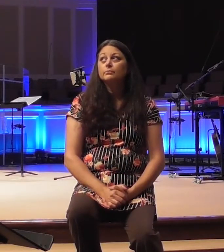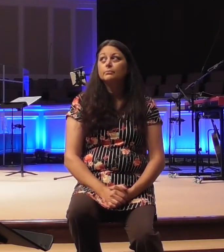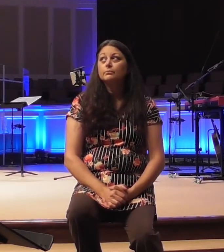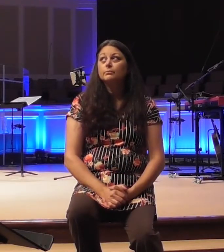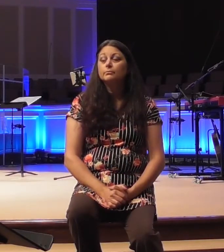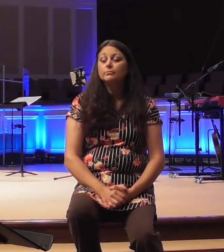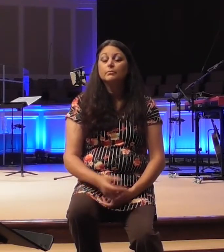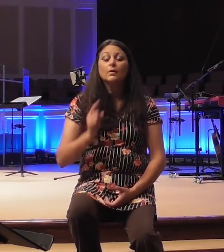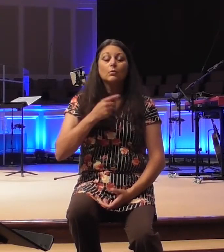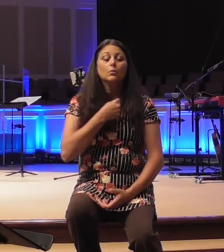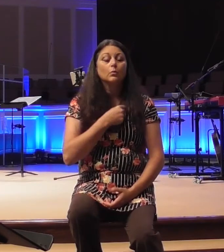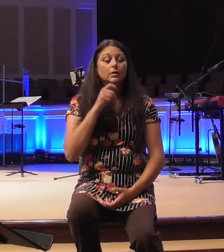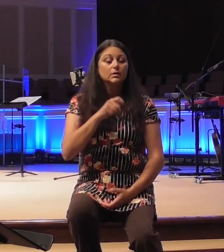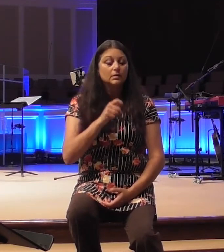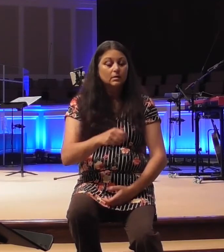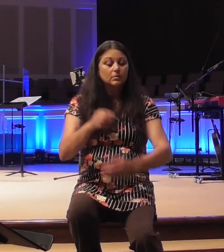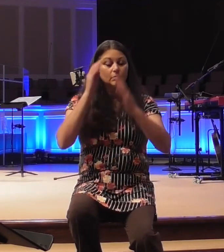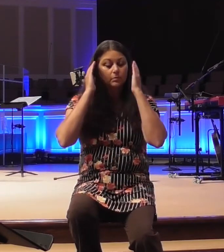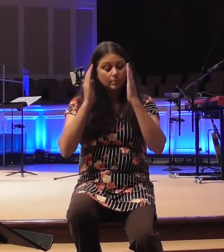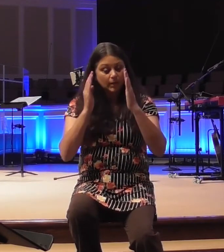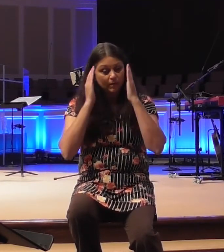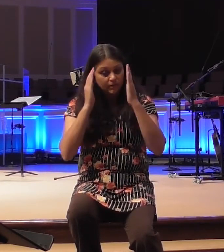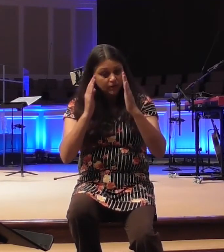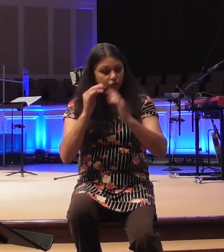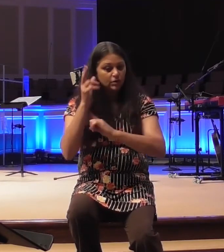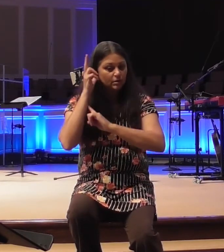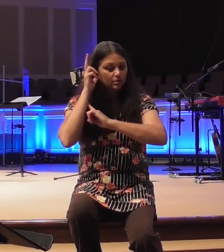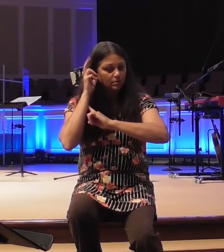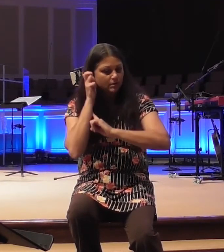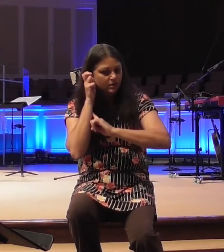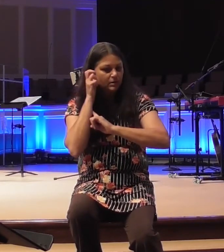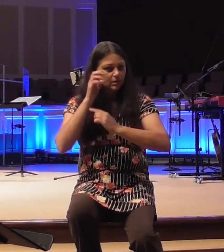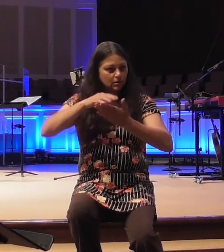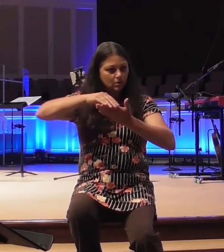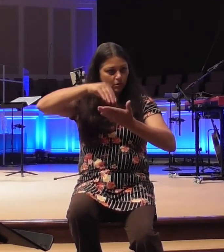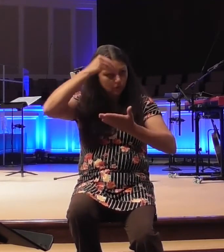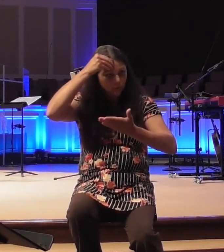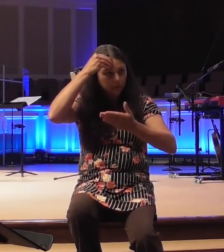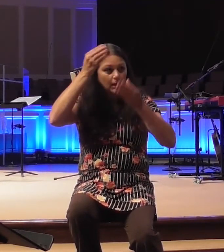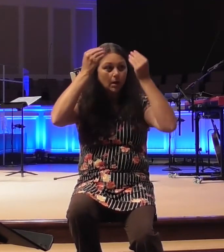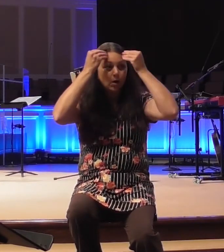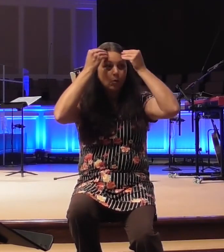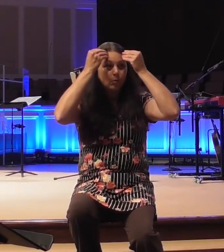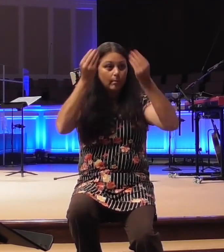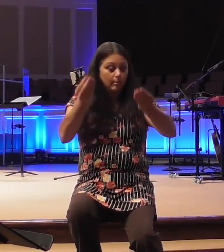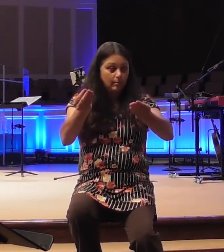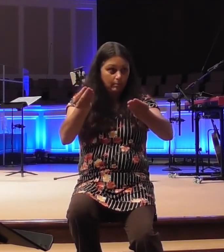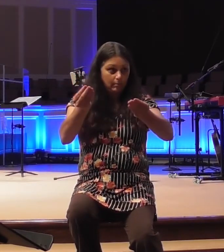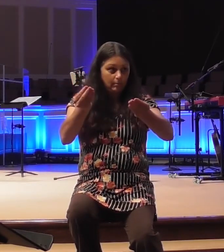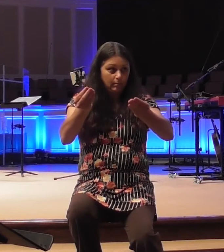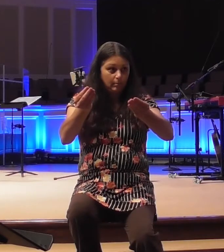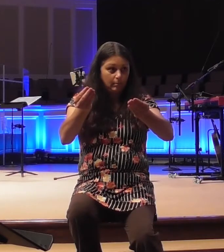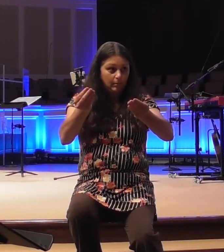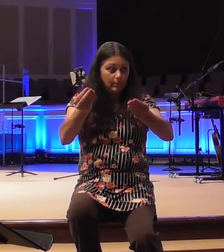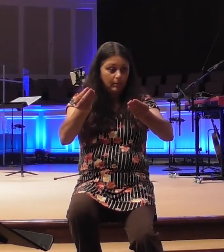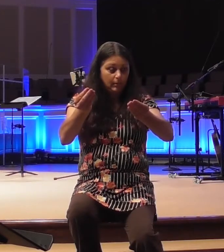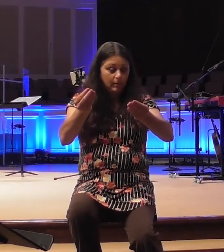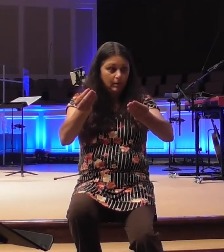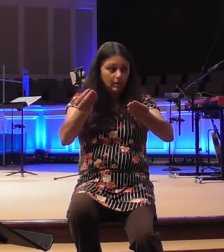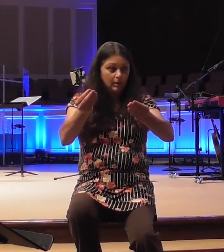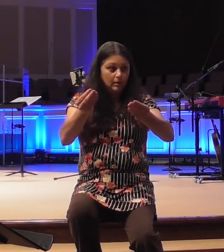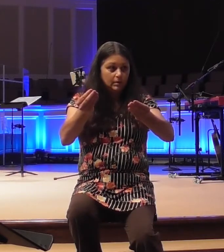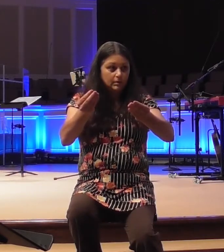We are to hear it, learn it, obey it. And so the Lord's Supper, my